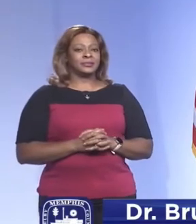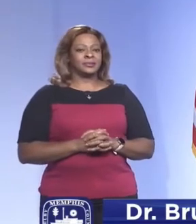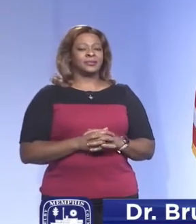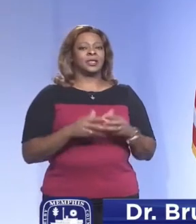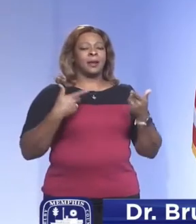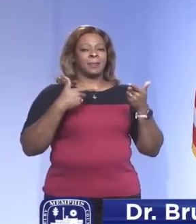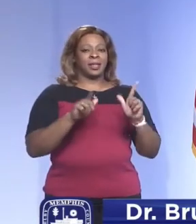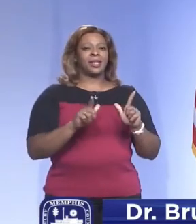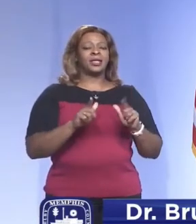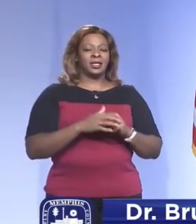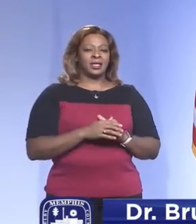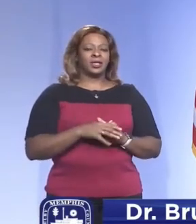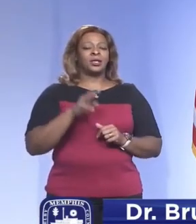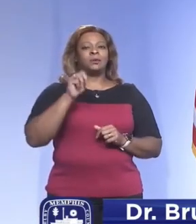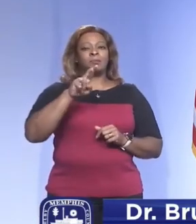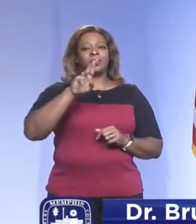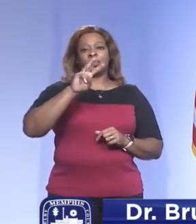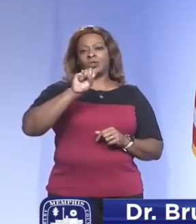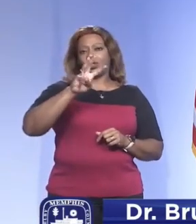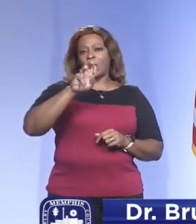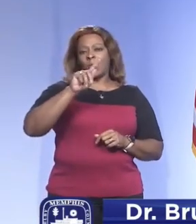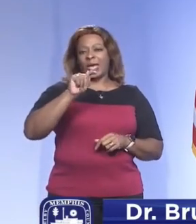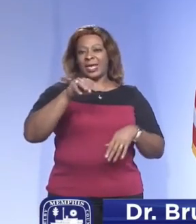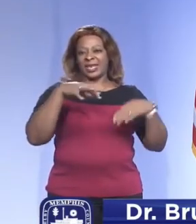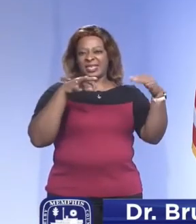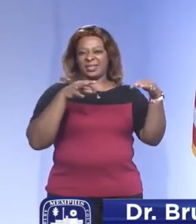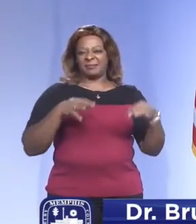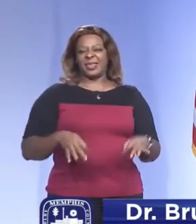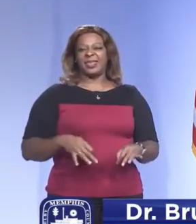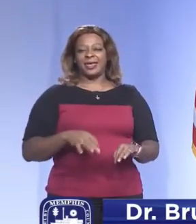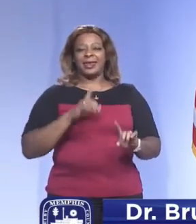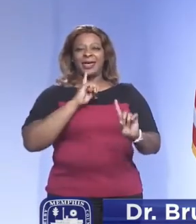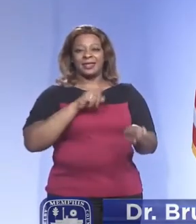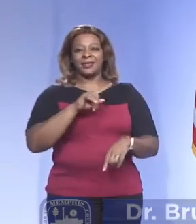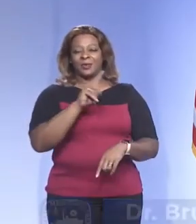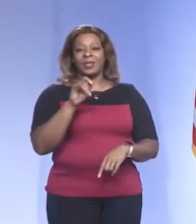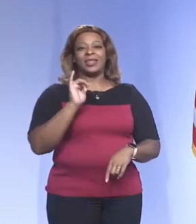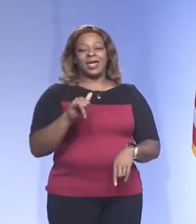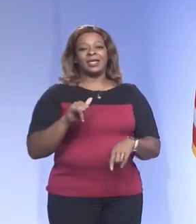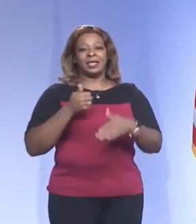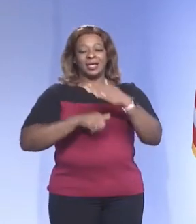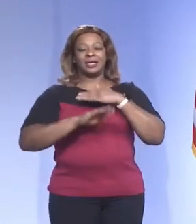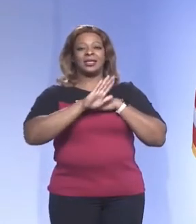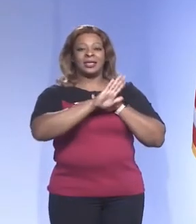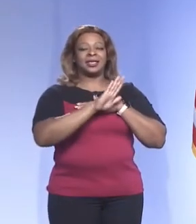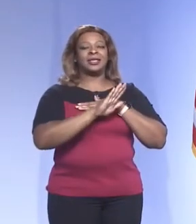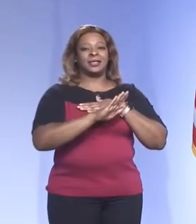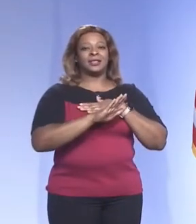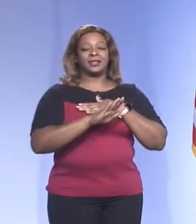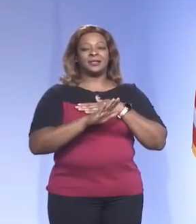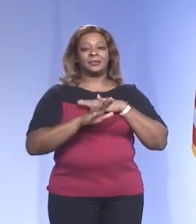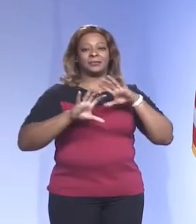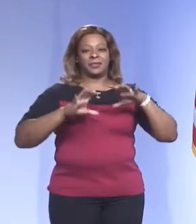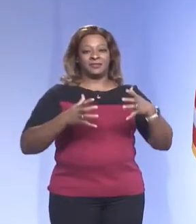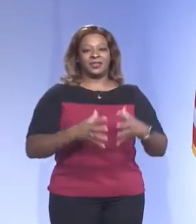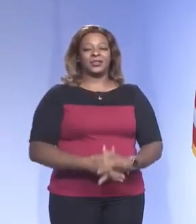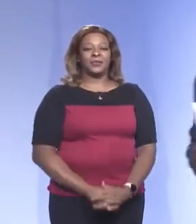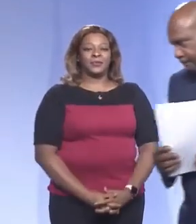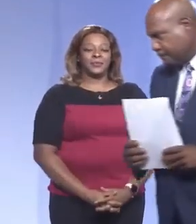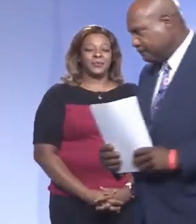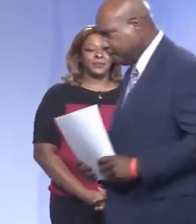I'm going to let Mr. Sweat answer that because that falls under his division.